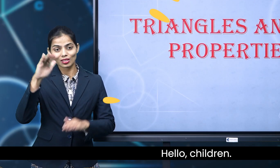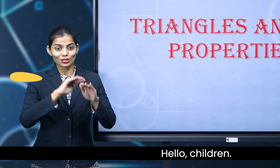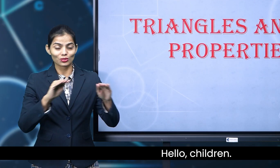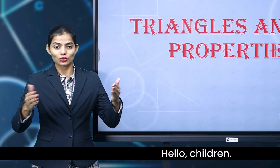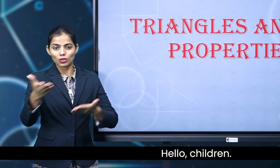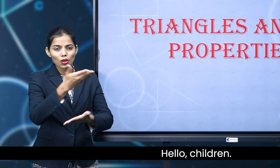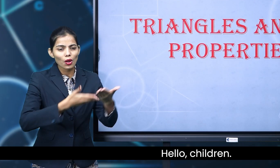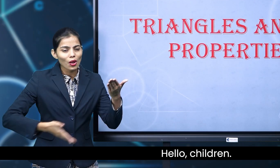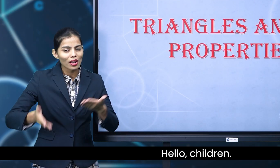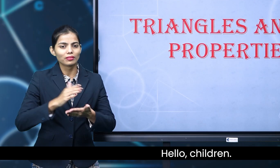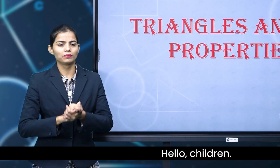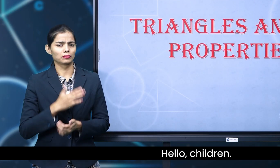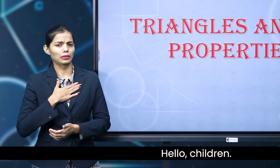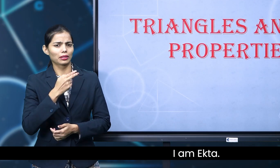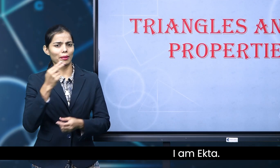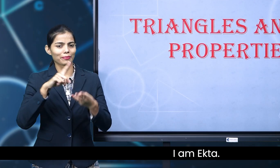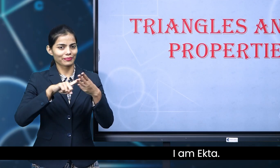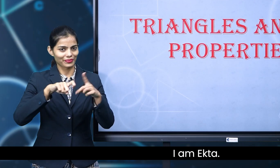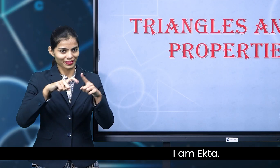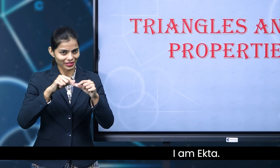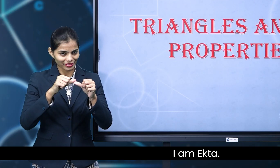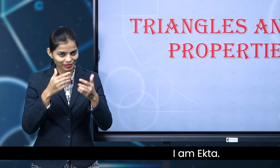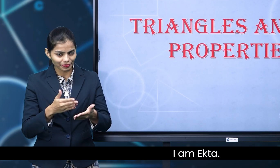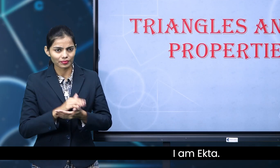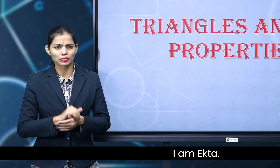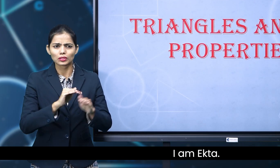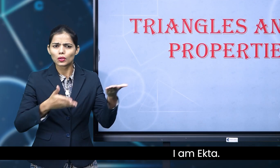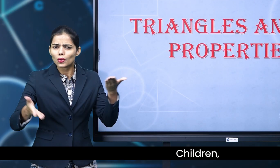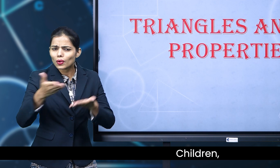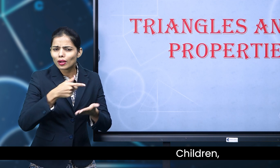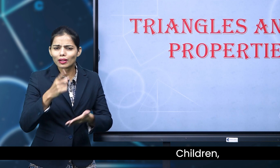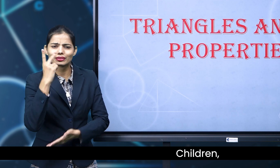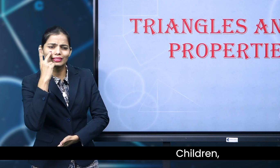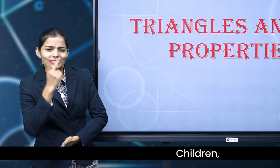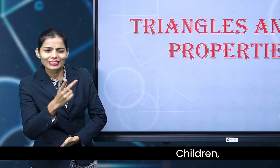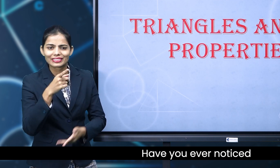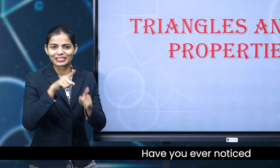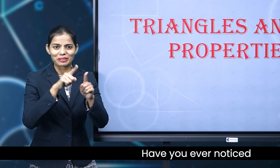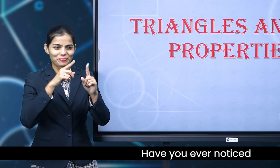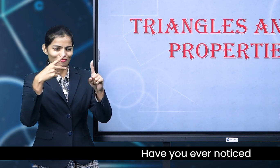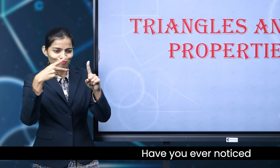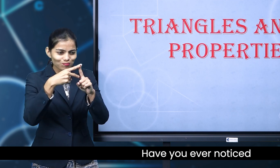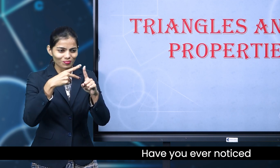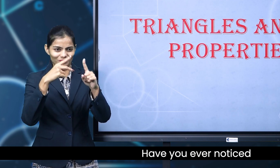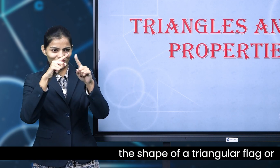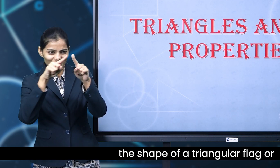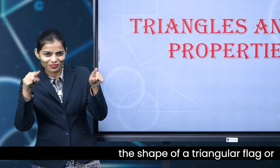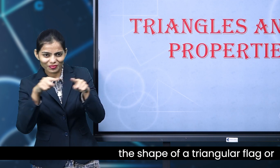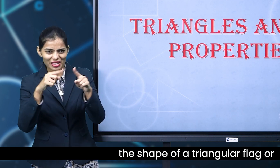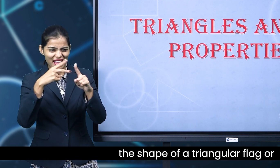Hello children, I am Ekta. Children, have you ever noticed the shape of a